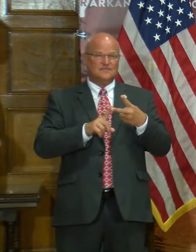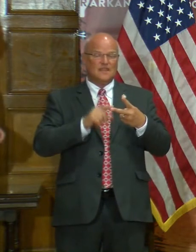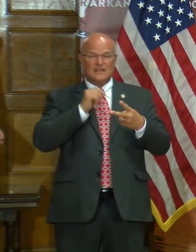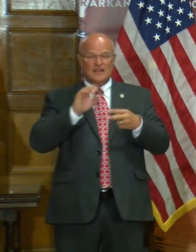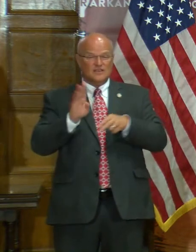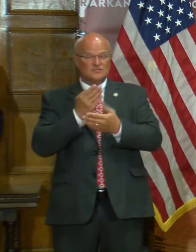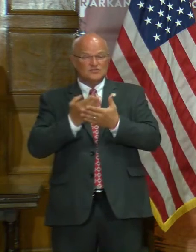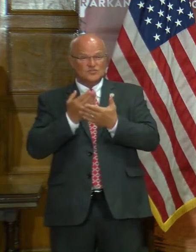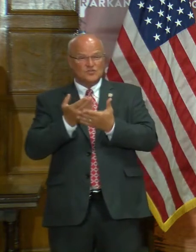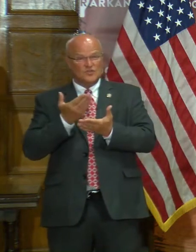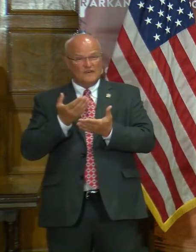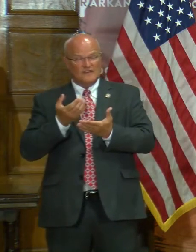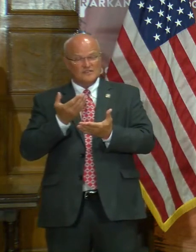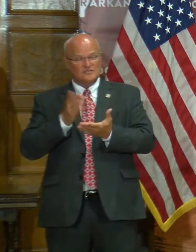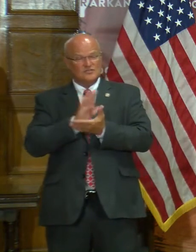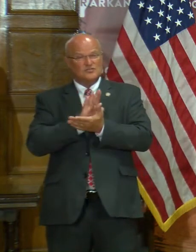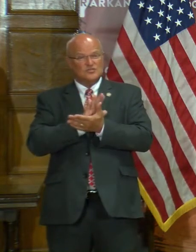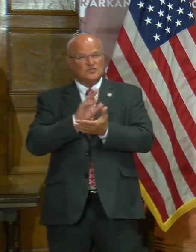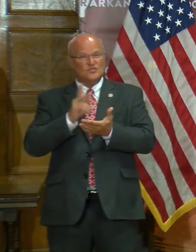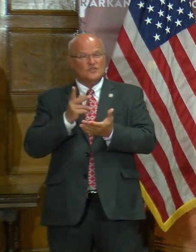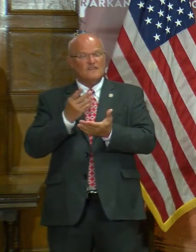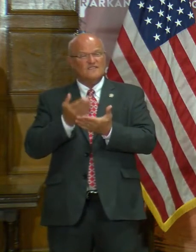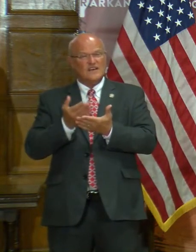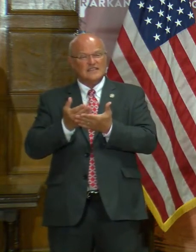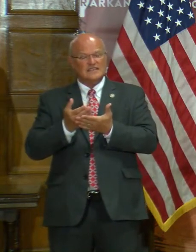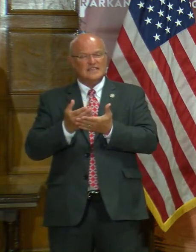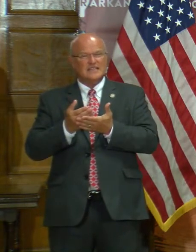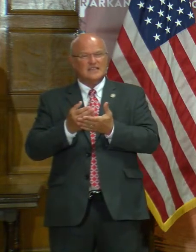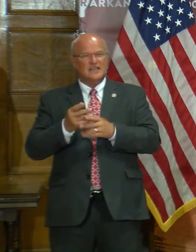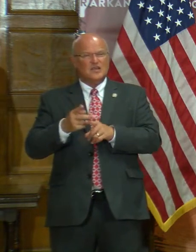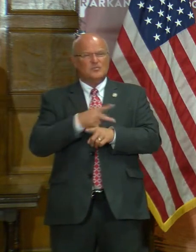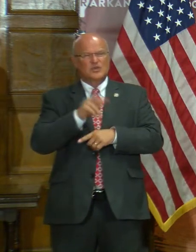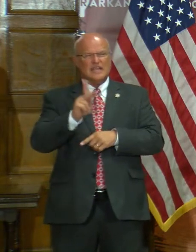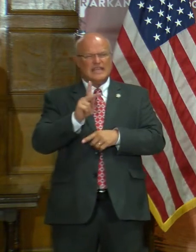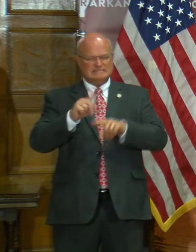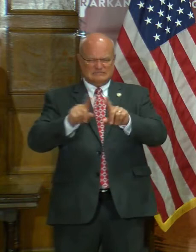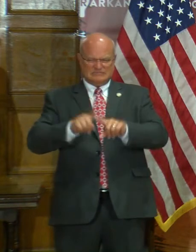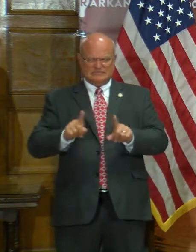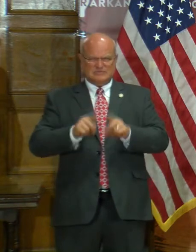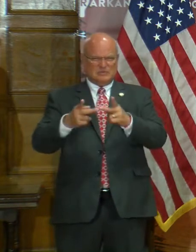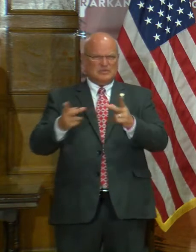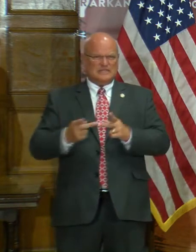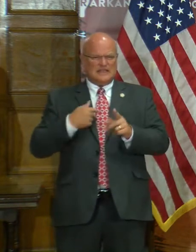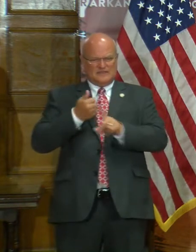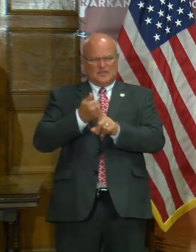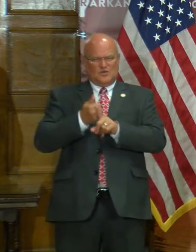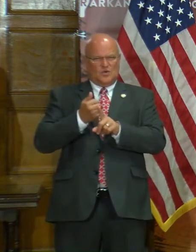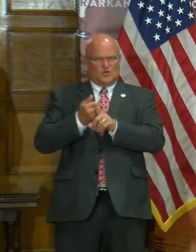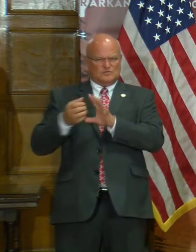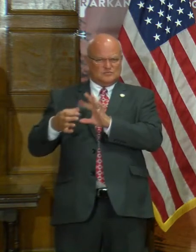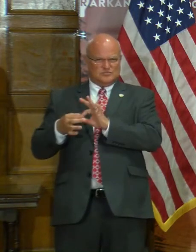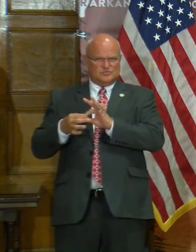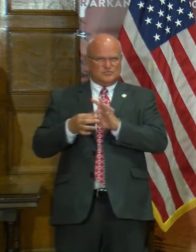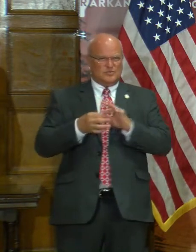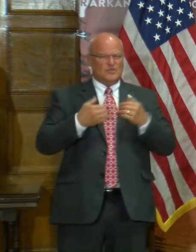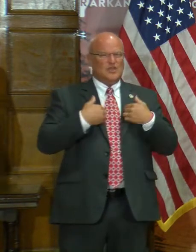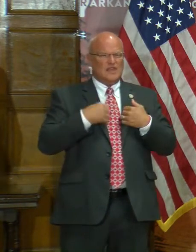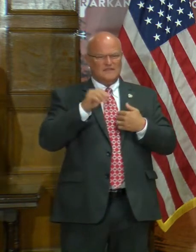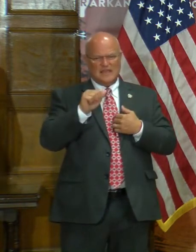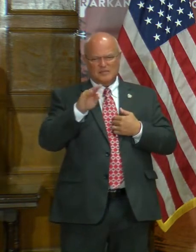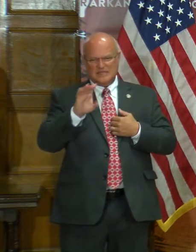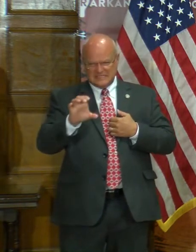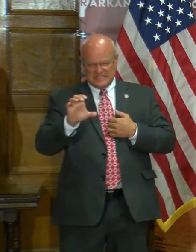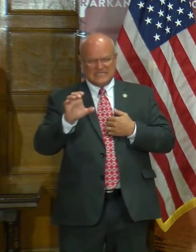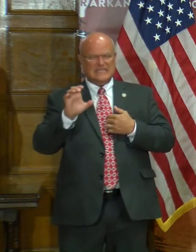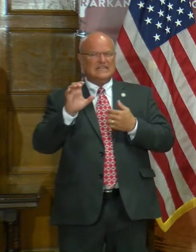school funding, pre-K funding has a number of different sources, and each of those sources have their own strings attached. You have ABC,